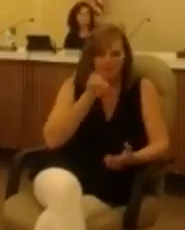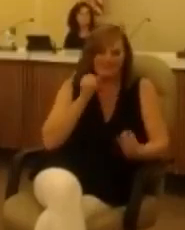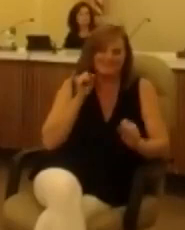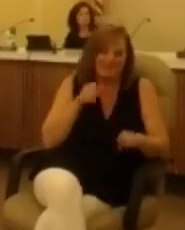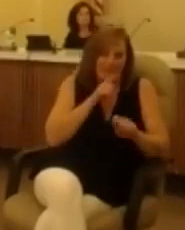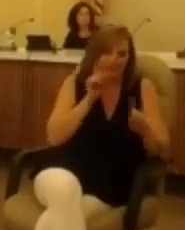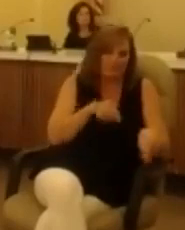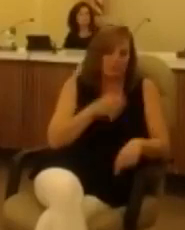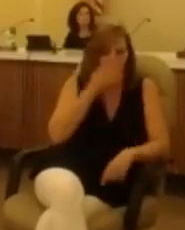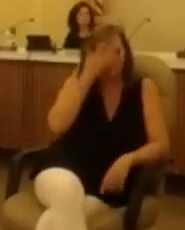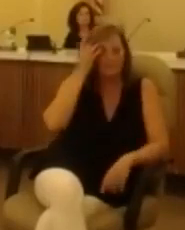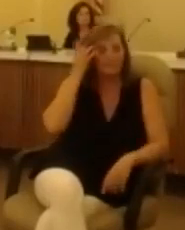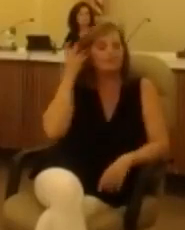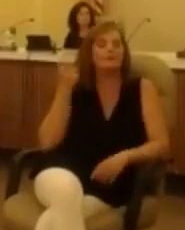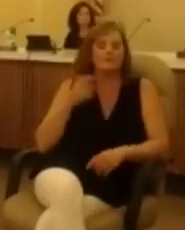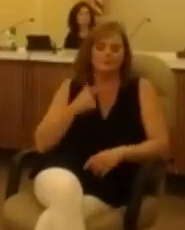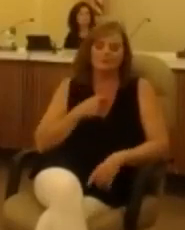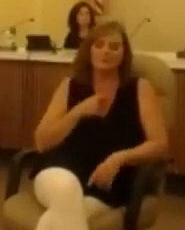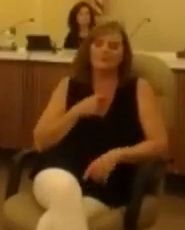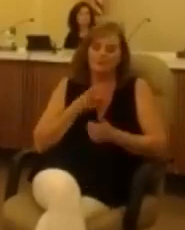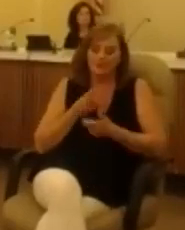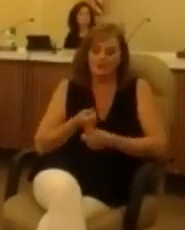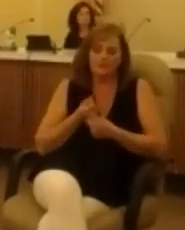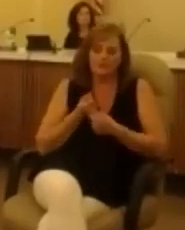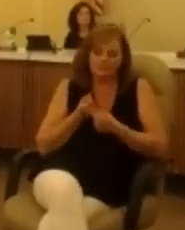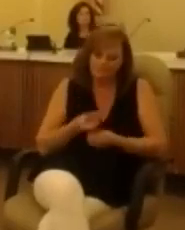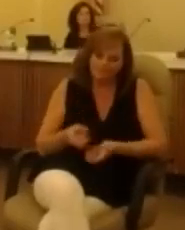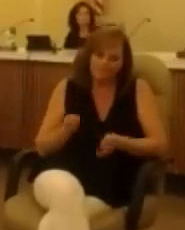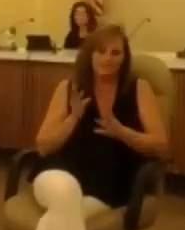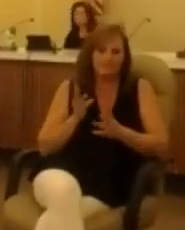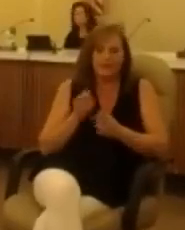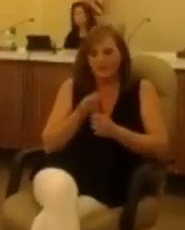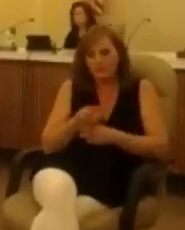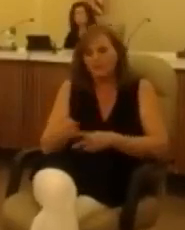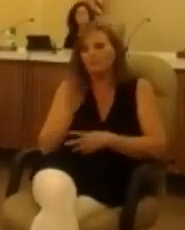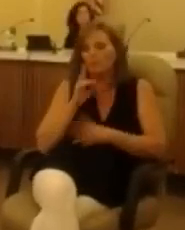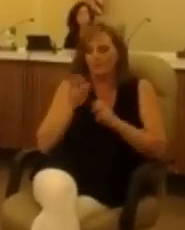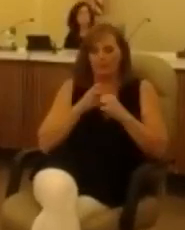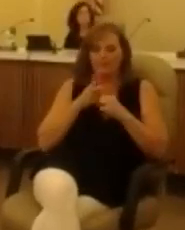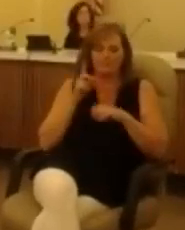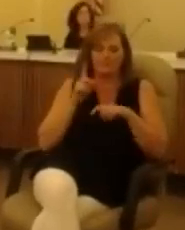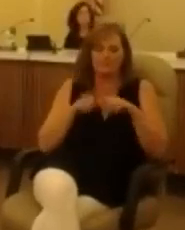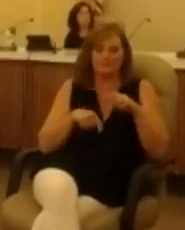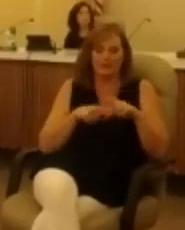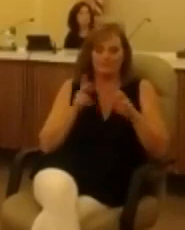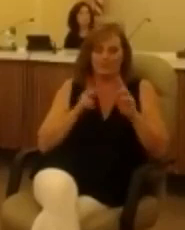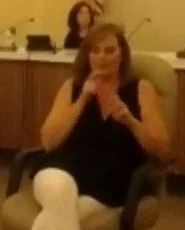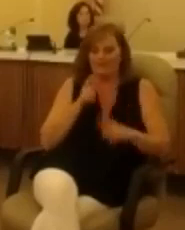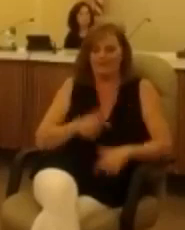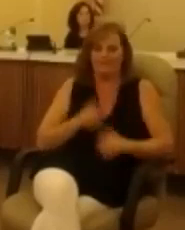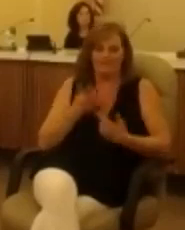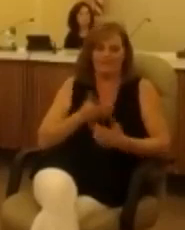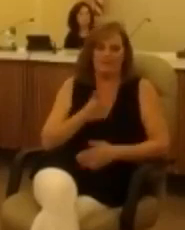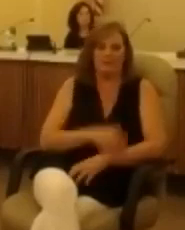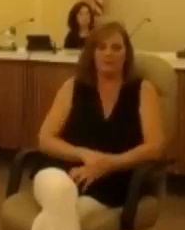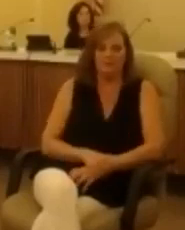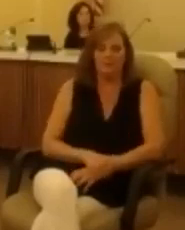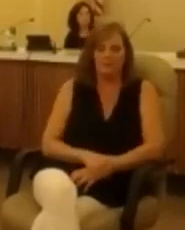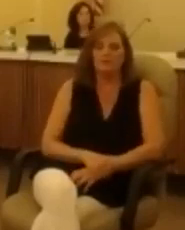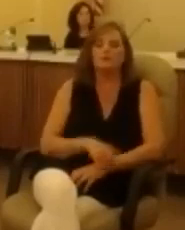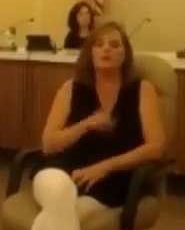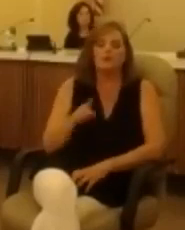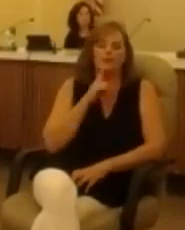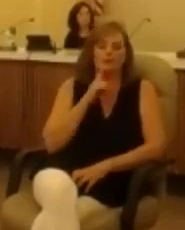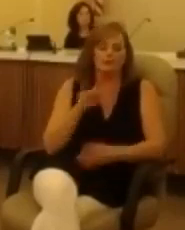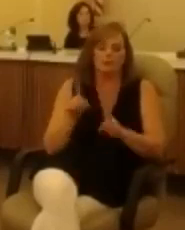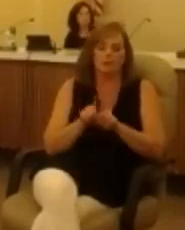There's a number of these problem properties that are not occupied. One of the things that we are going to look at, there is a property